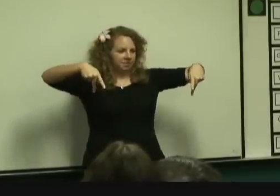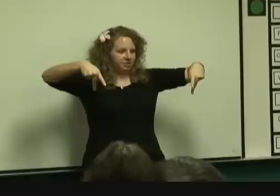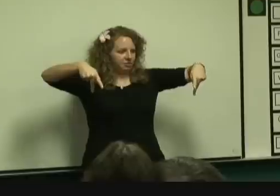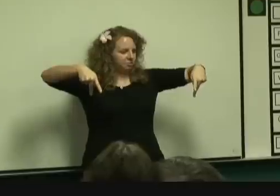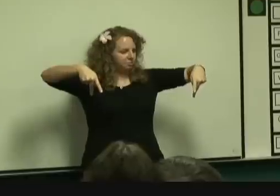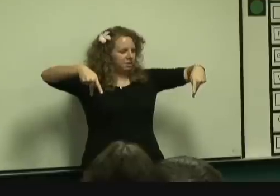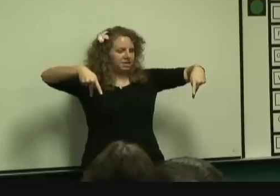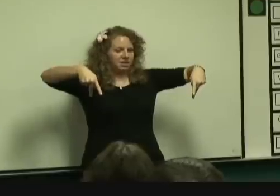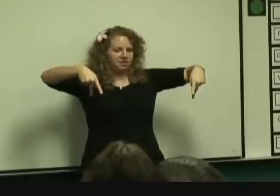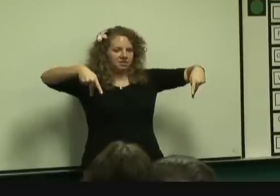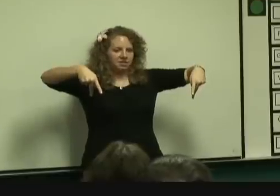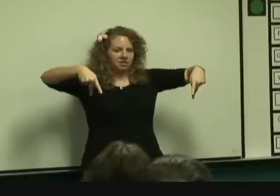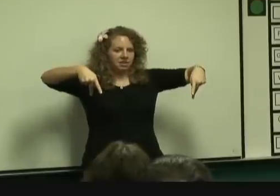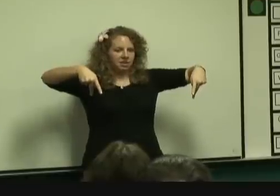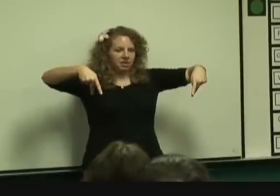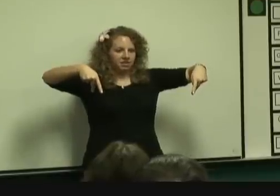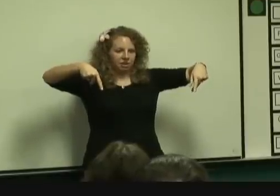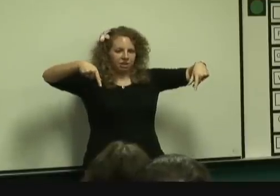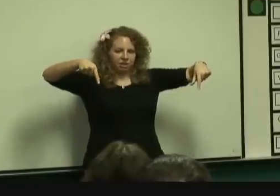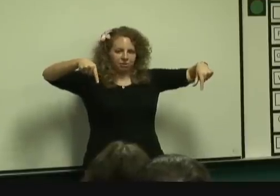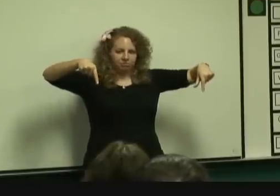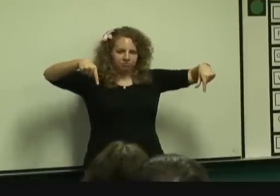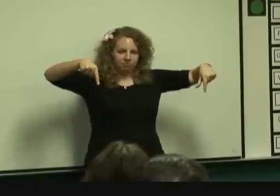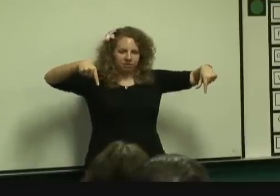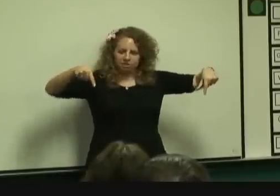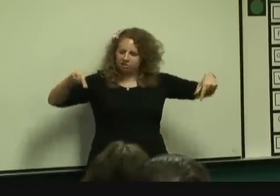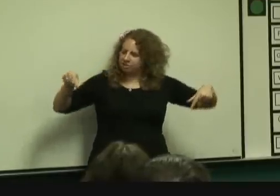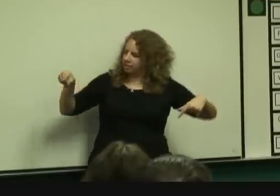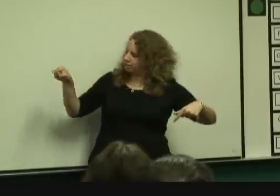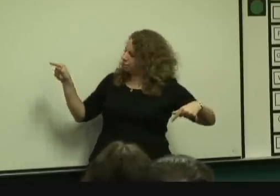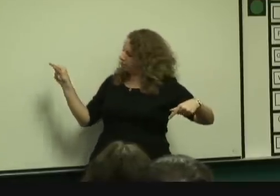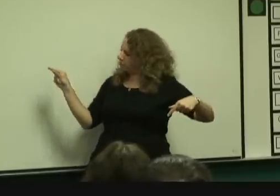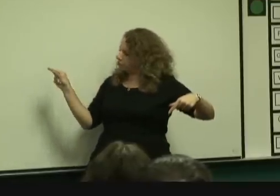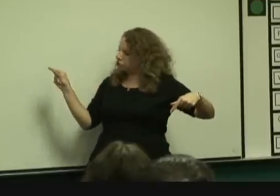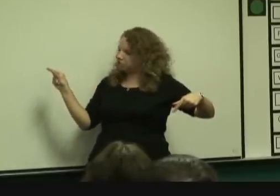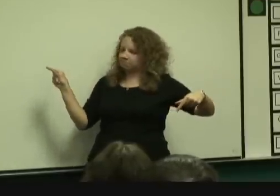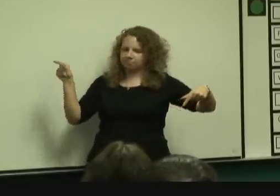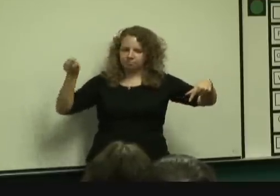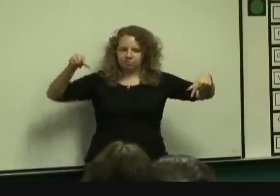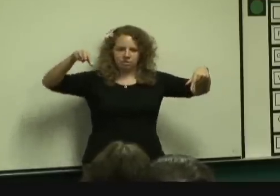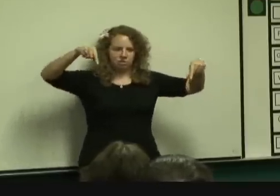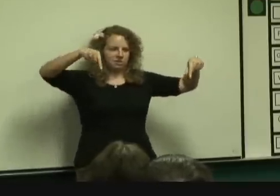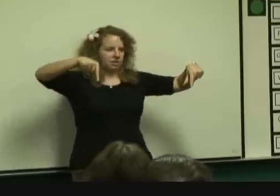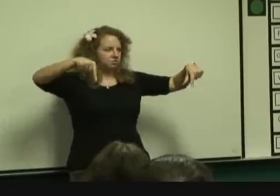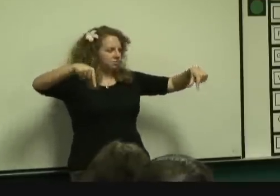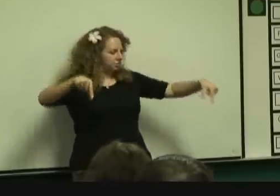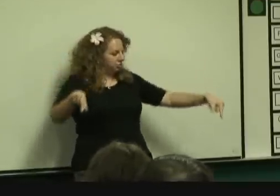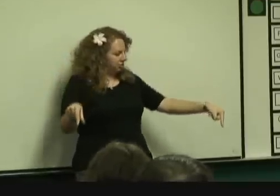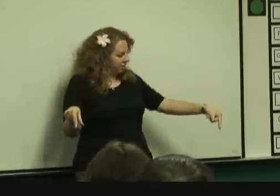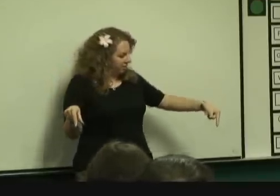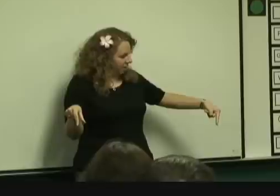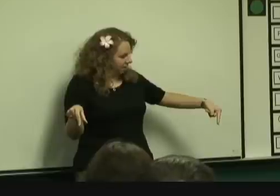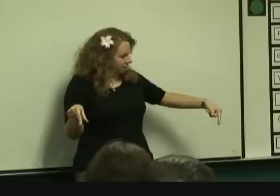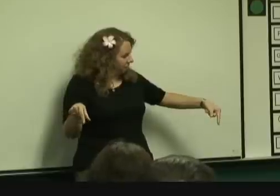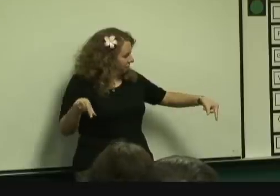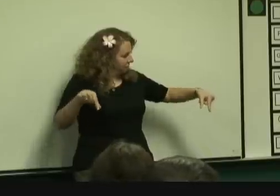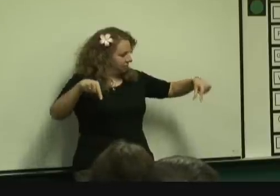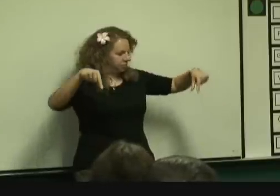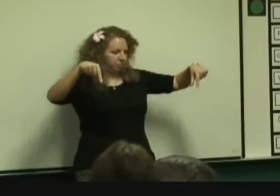So P. And then Q is the same shape as the G, but it's just down. So just like that. So